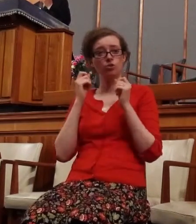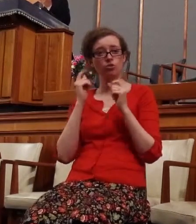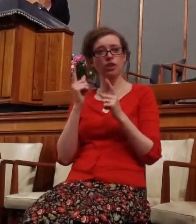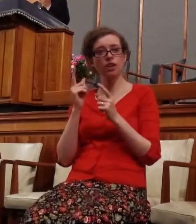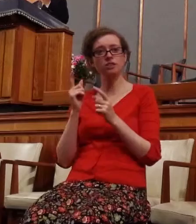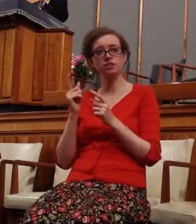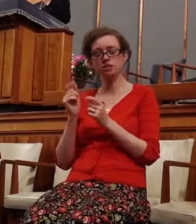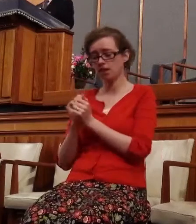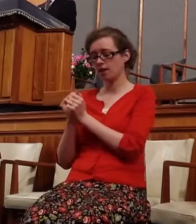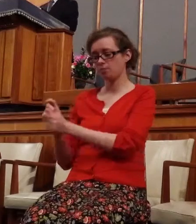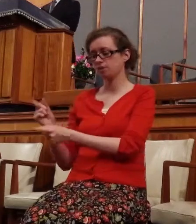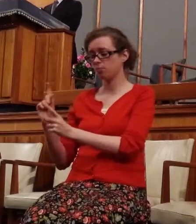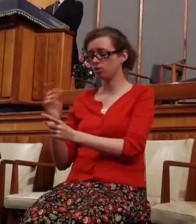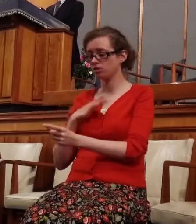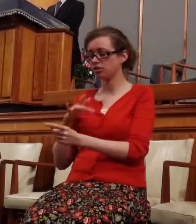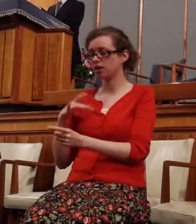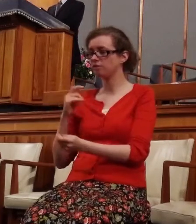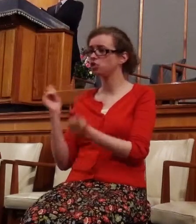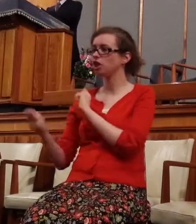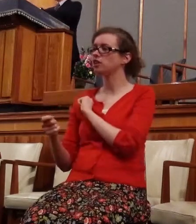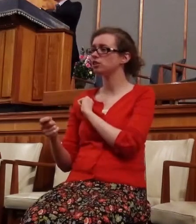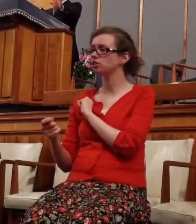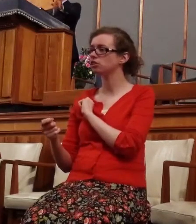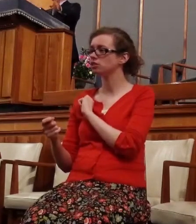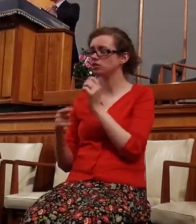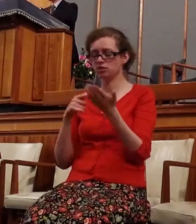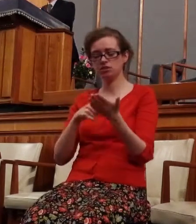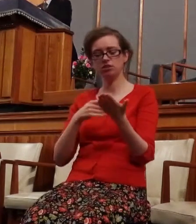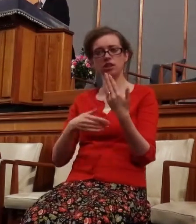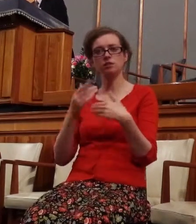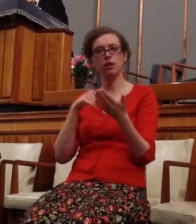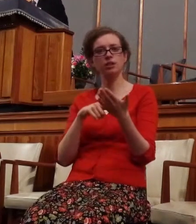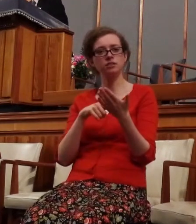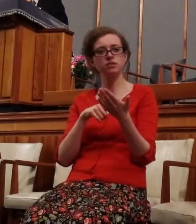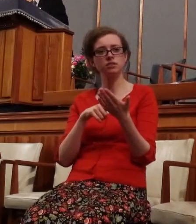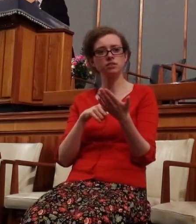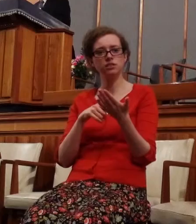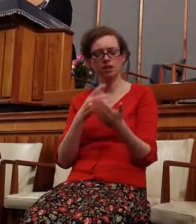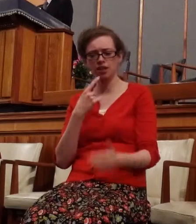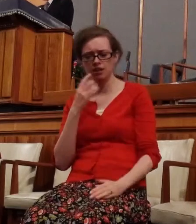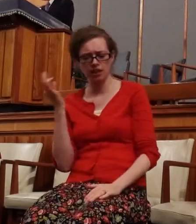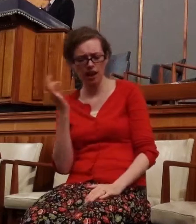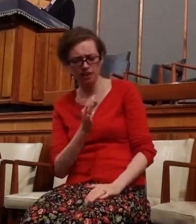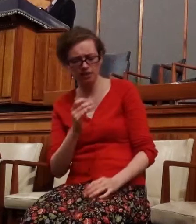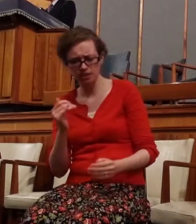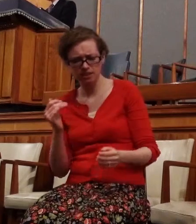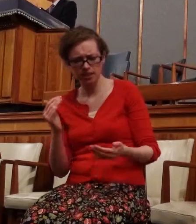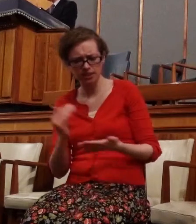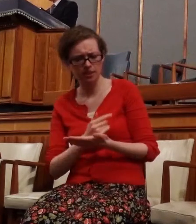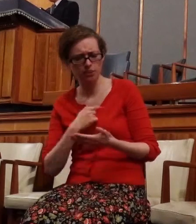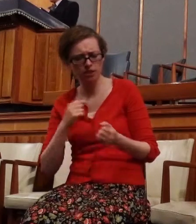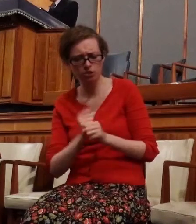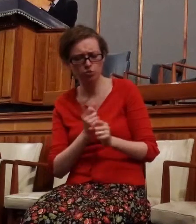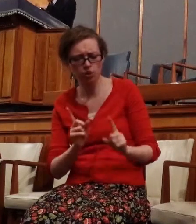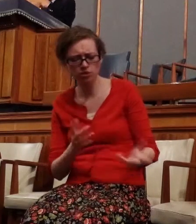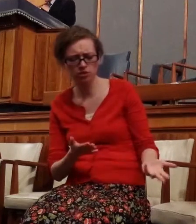in the life of this man? He's completely changed. He said, what must I do? Salvation is